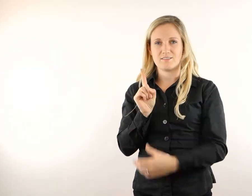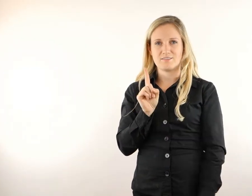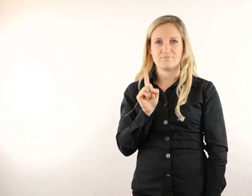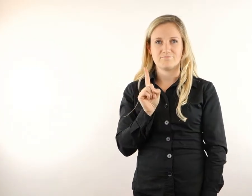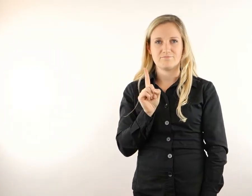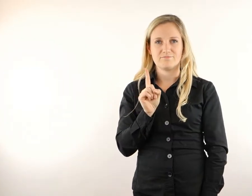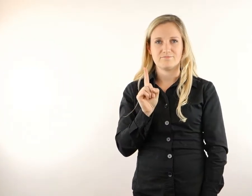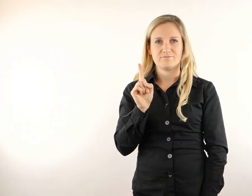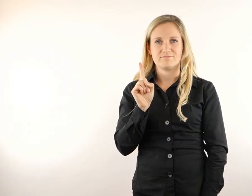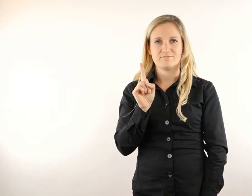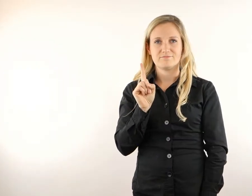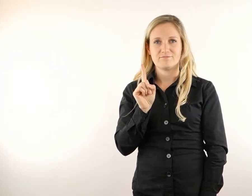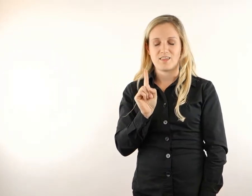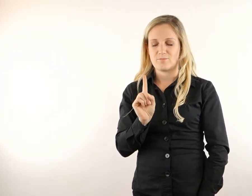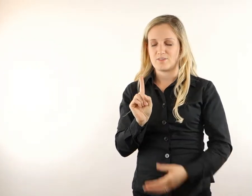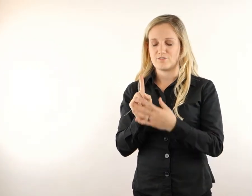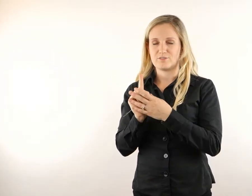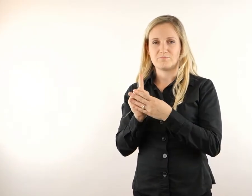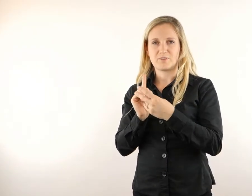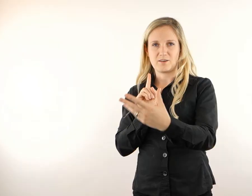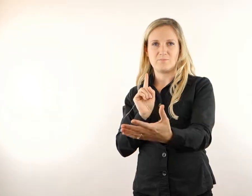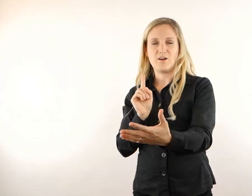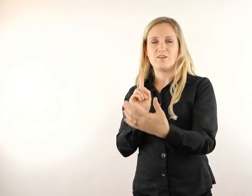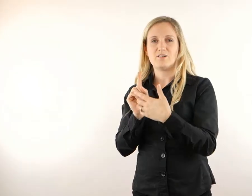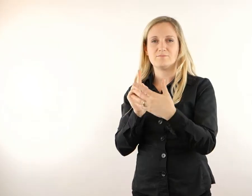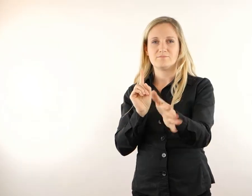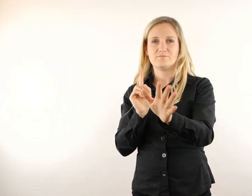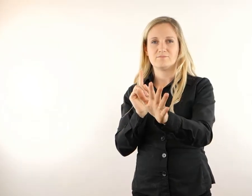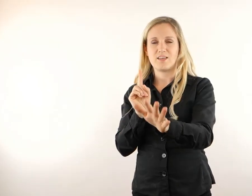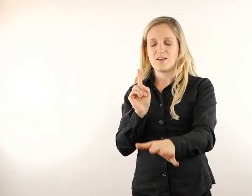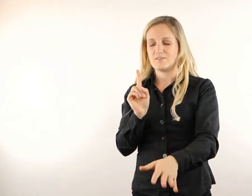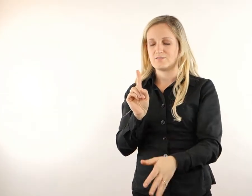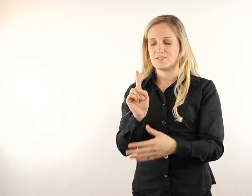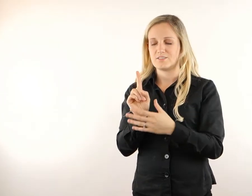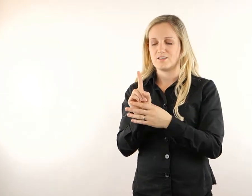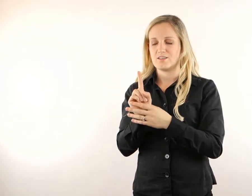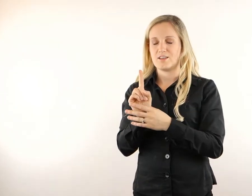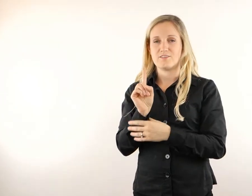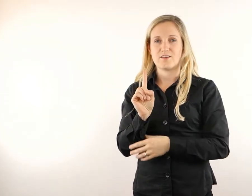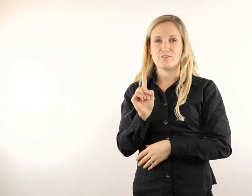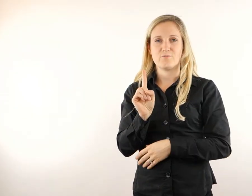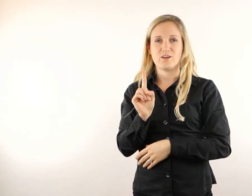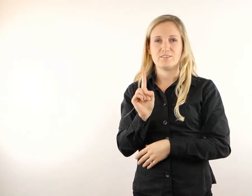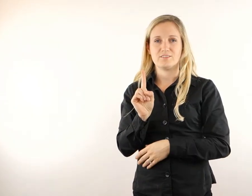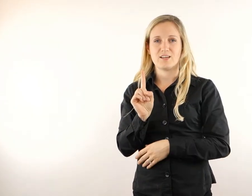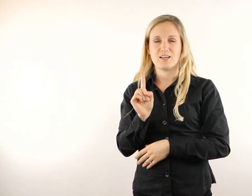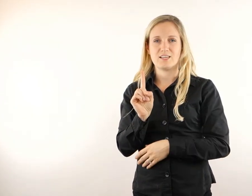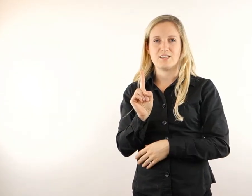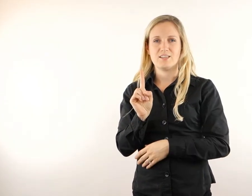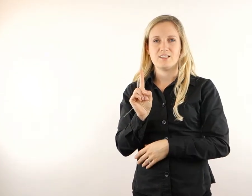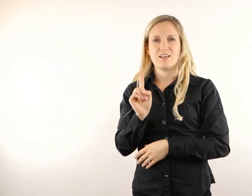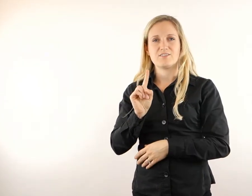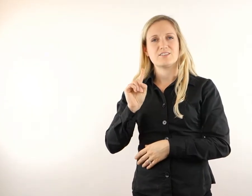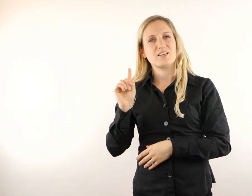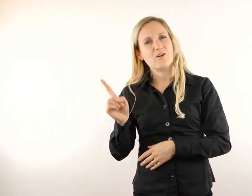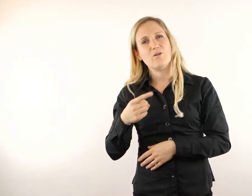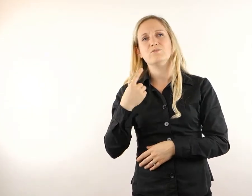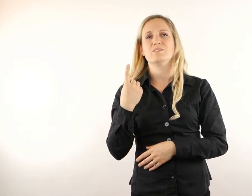this with your kind of palm out, and you have your one little guy, and you're saying only